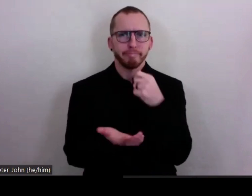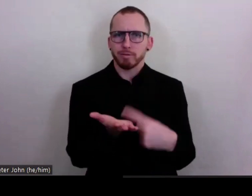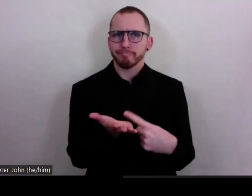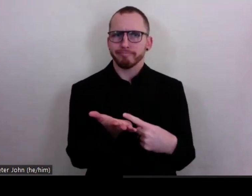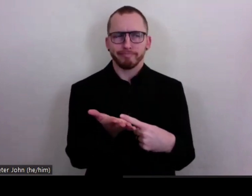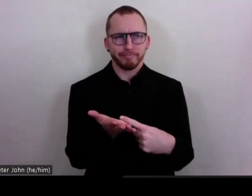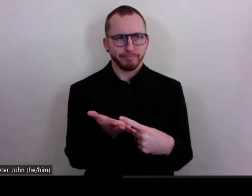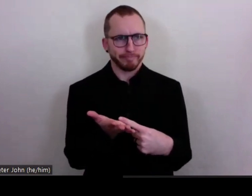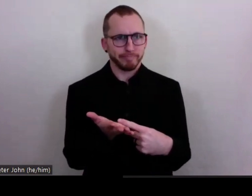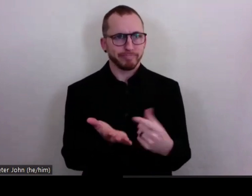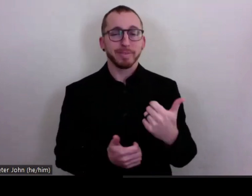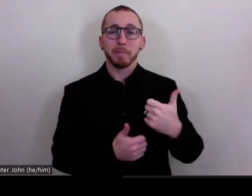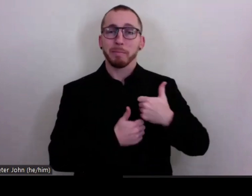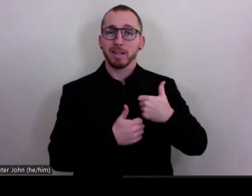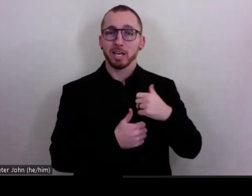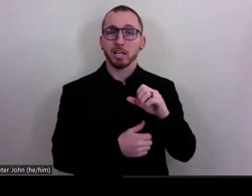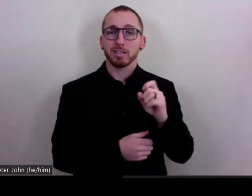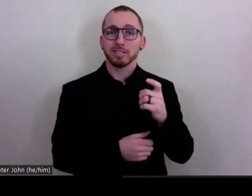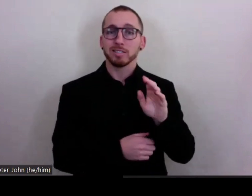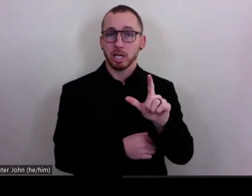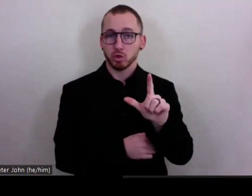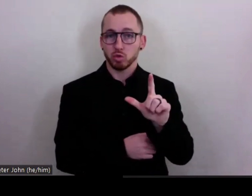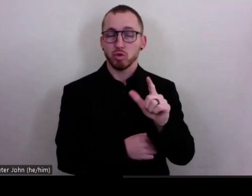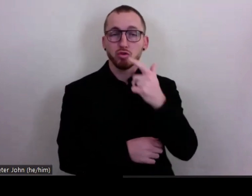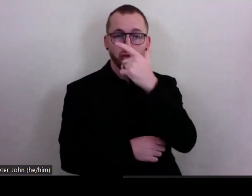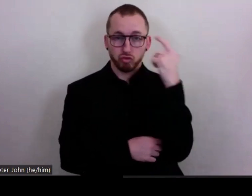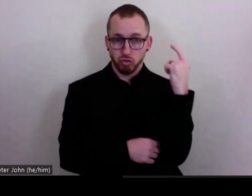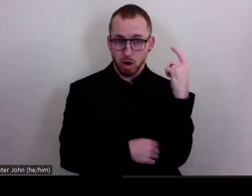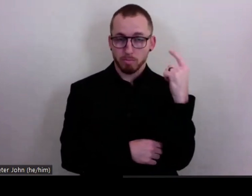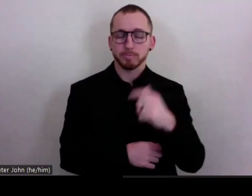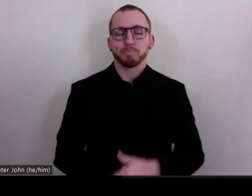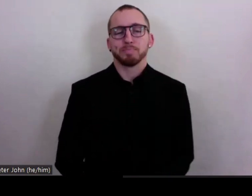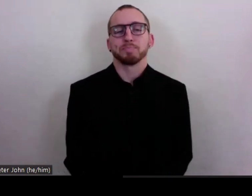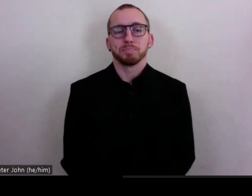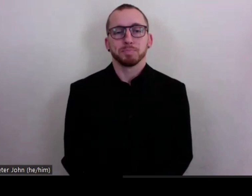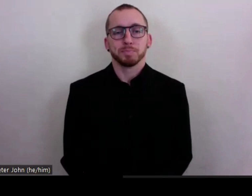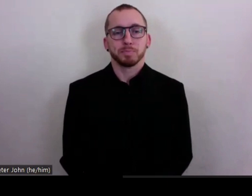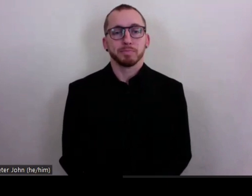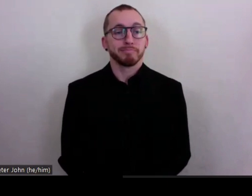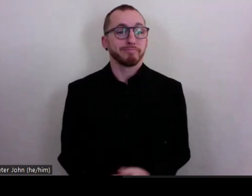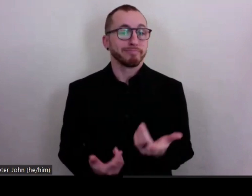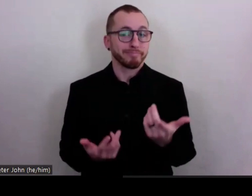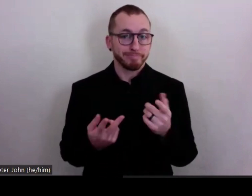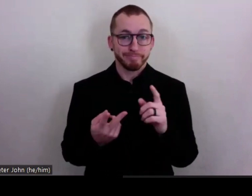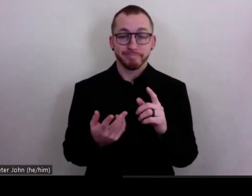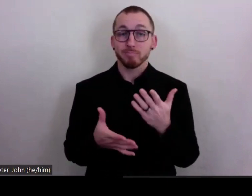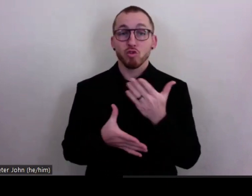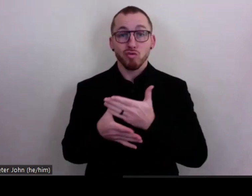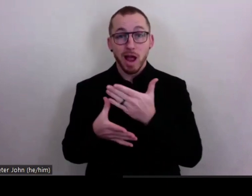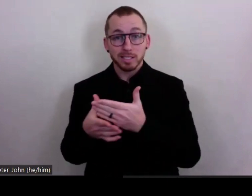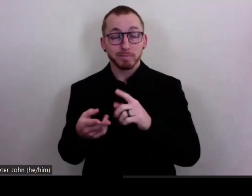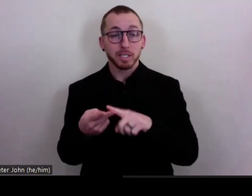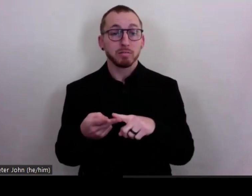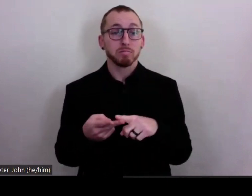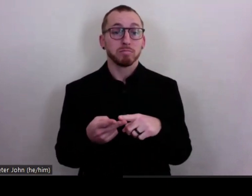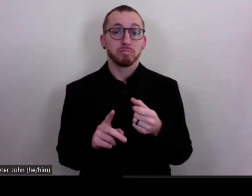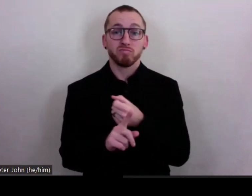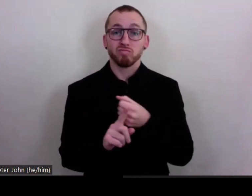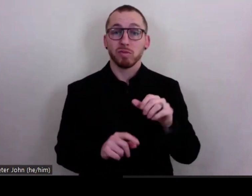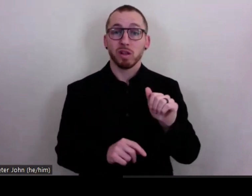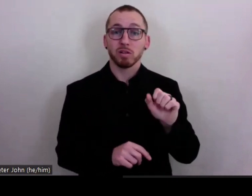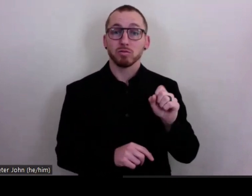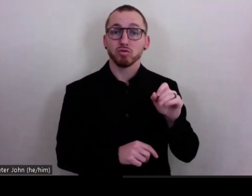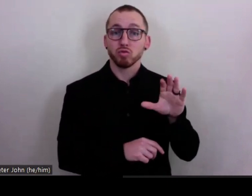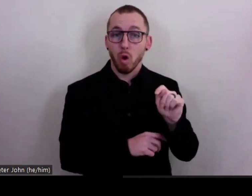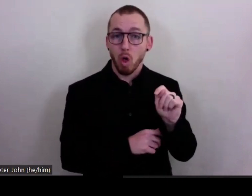sexual trauma. This is trauma that occurs whether through harassment, sexual assault,